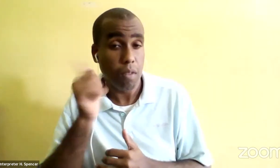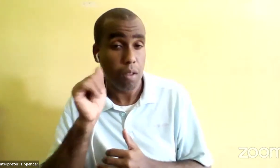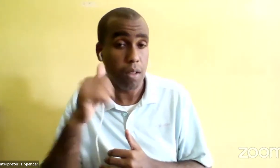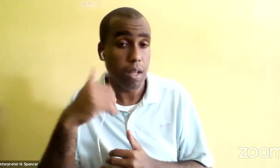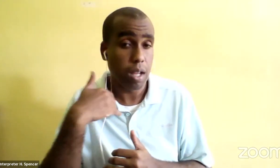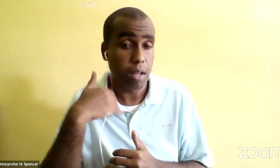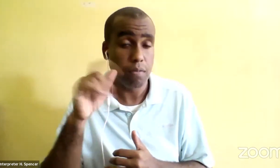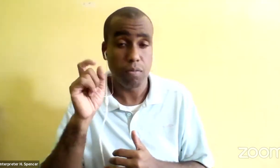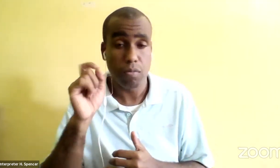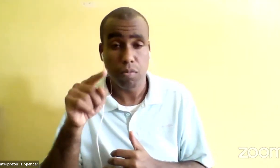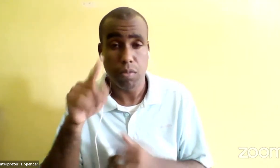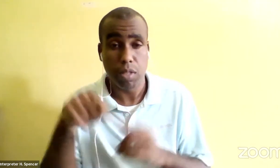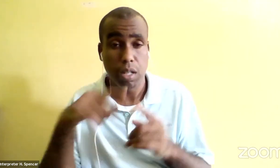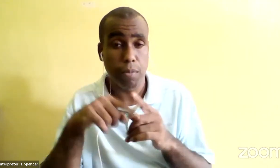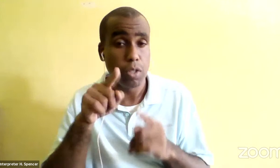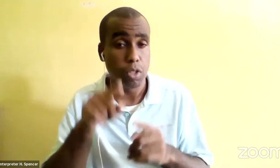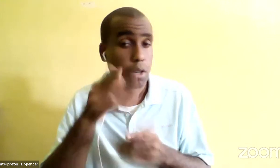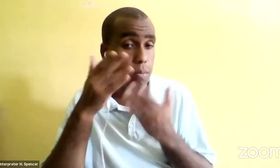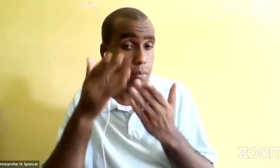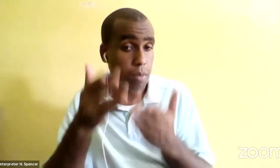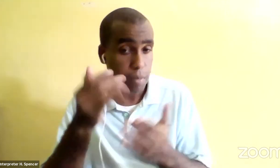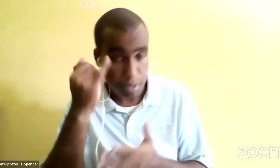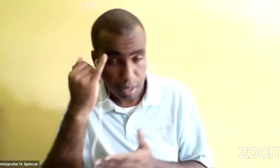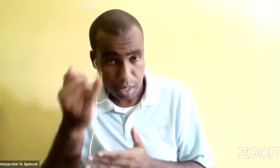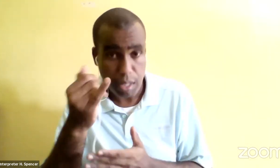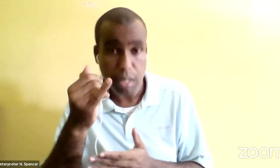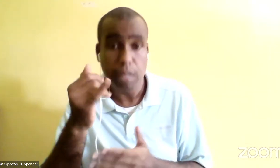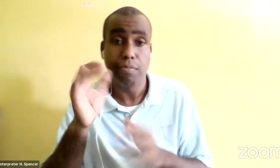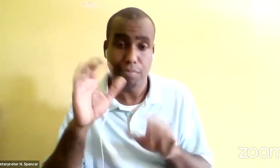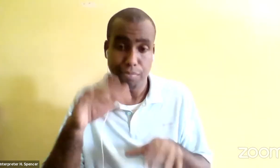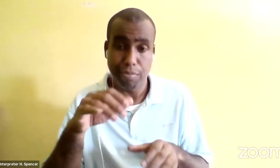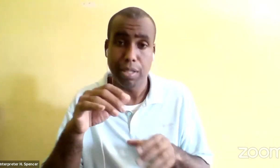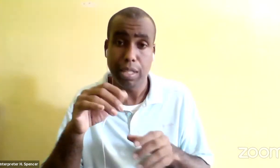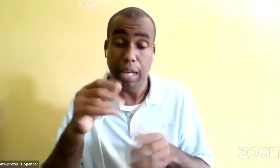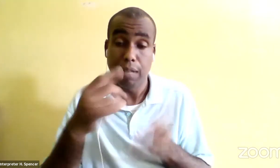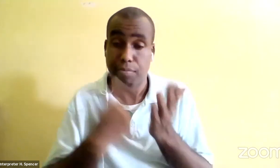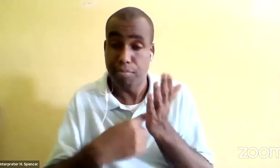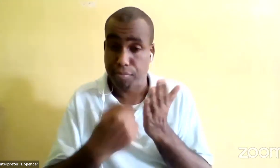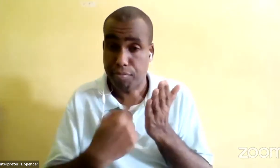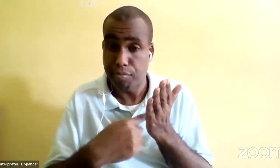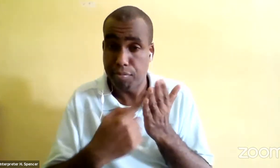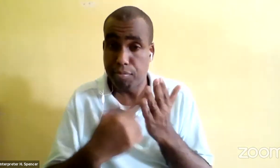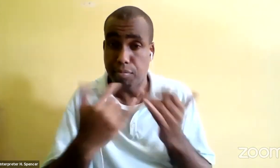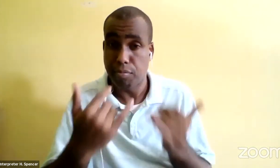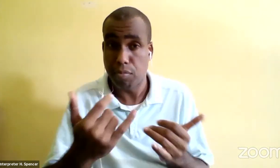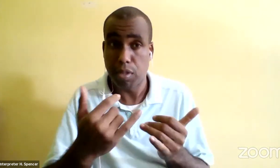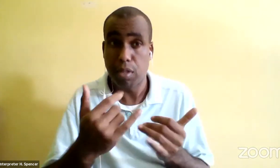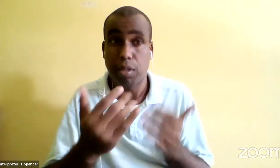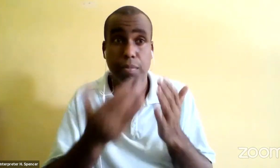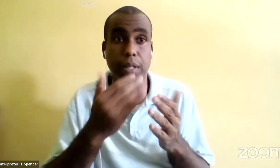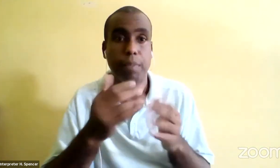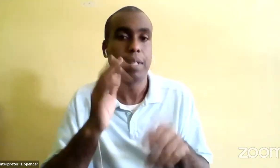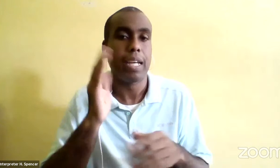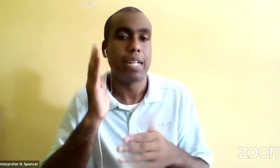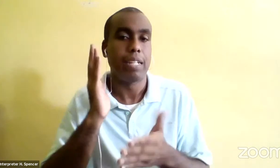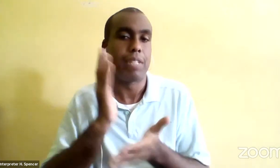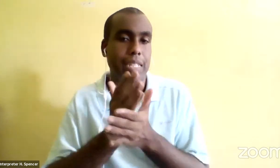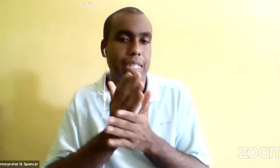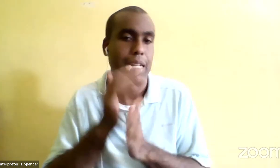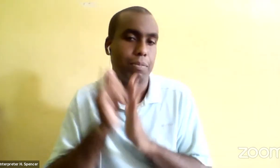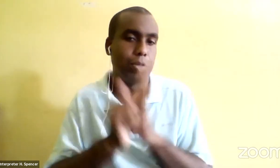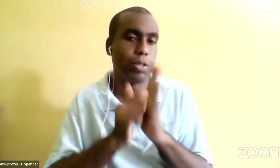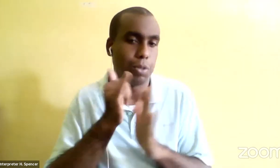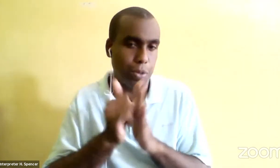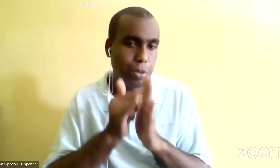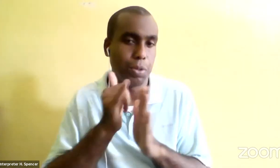your proposed idea, we could take it. I could even take down the live streaming so that's not public.